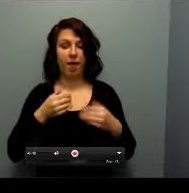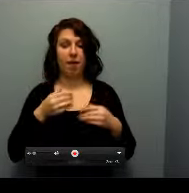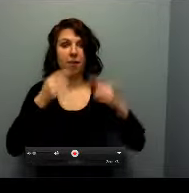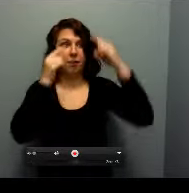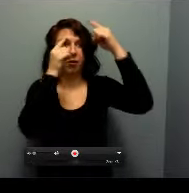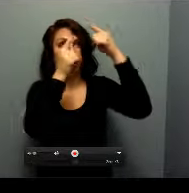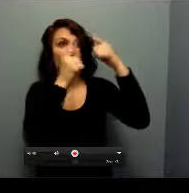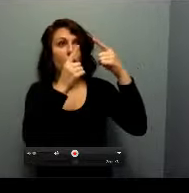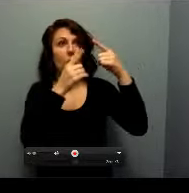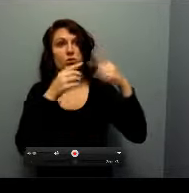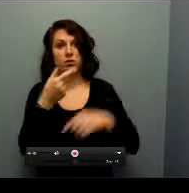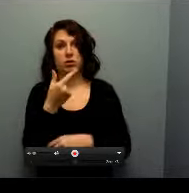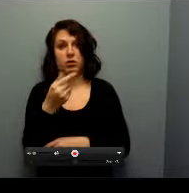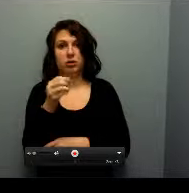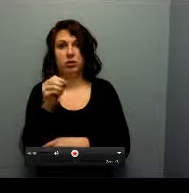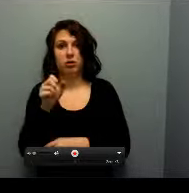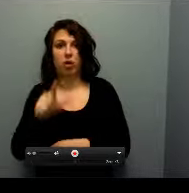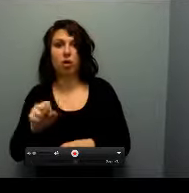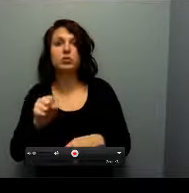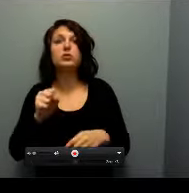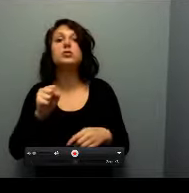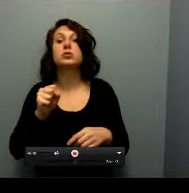goals have different categories.